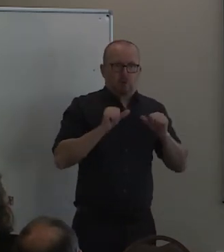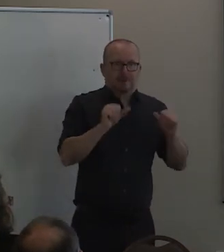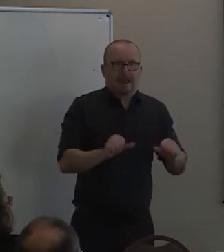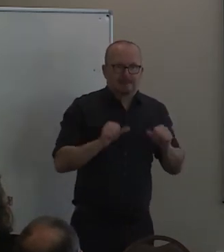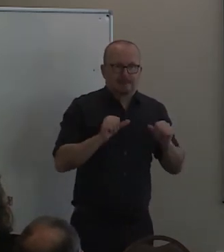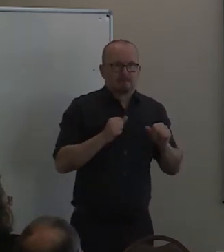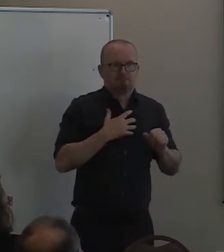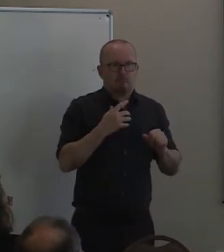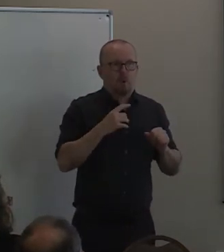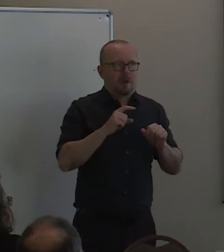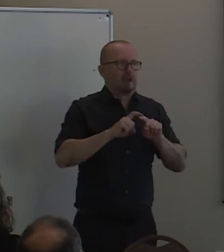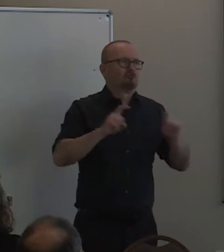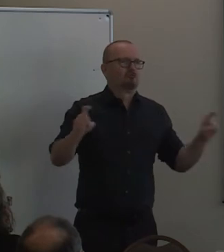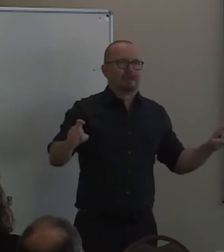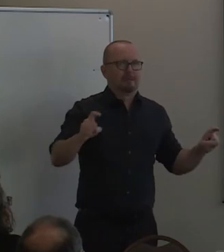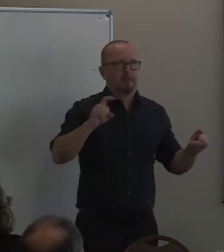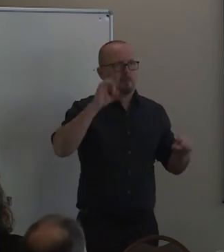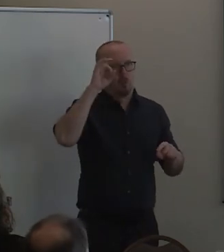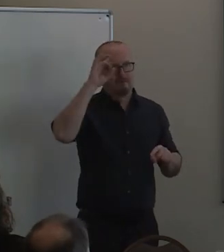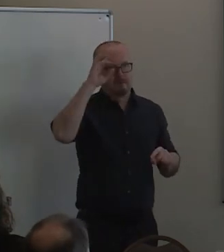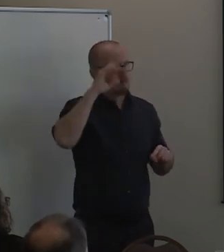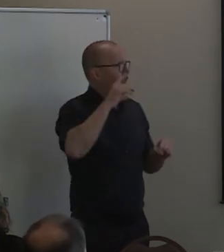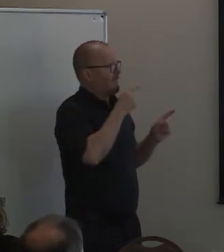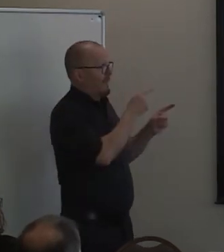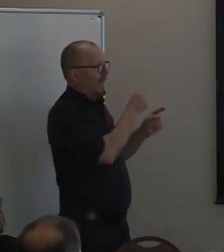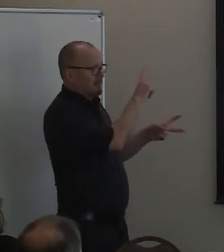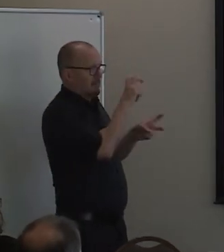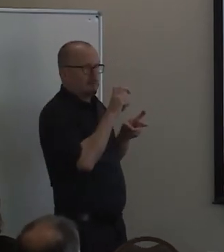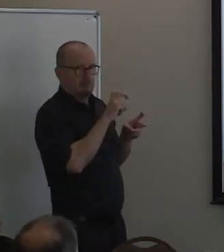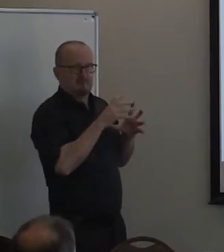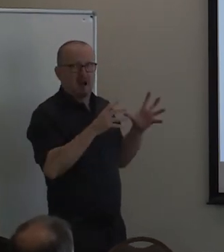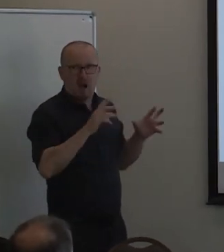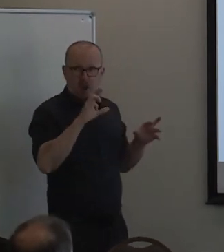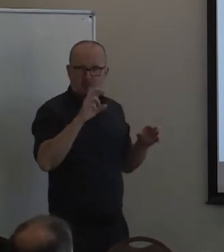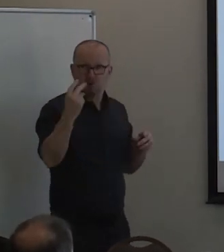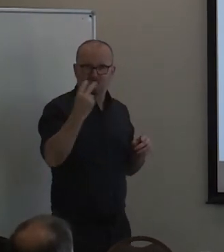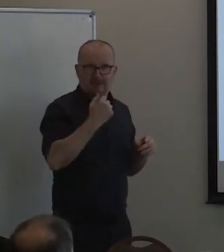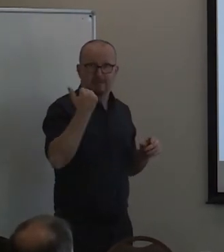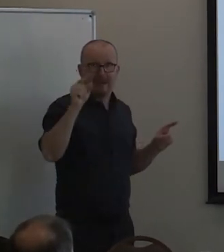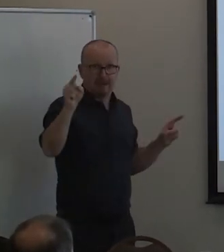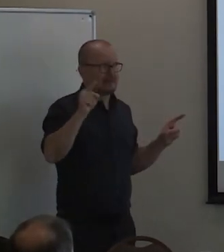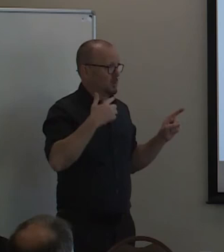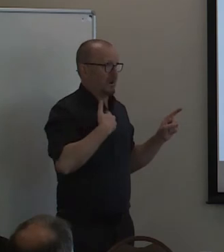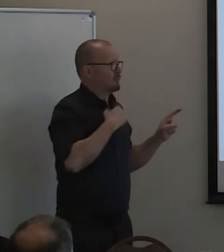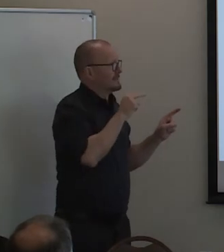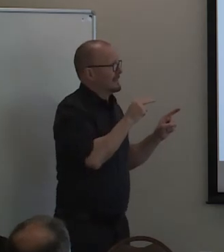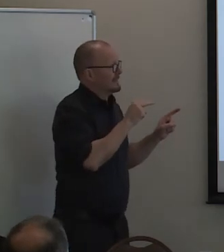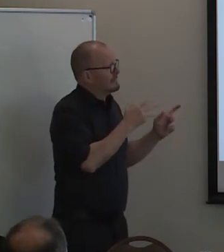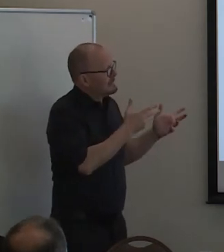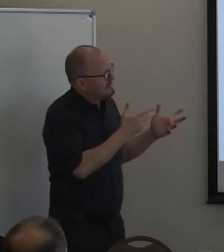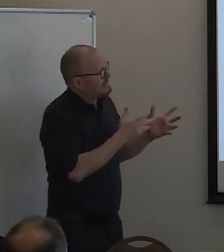version of these quadrants. Hopefully you can read it at the back, because it's quite interesting.